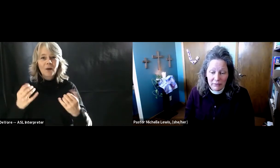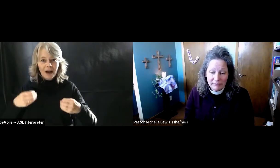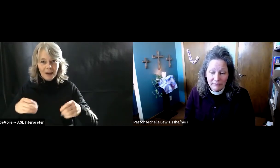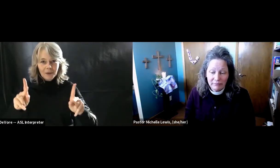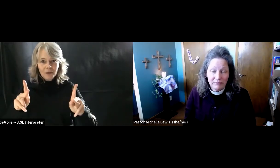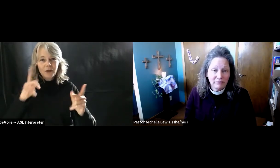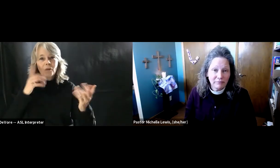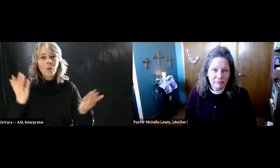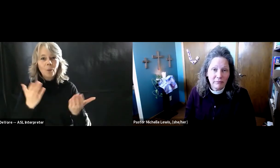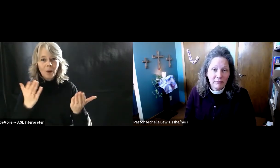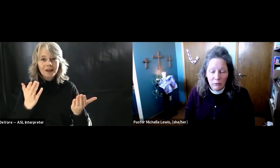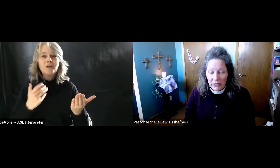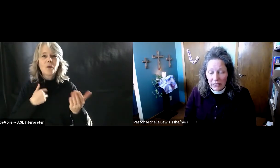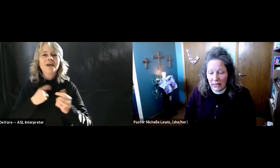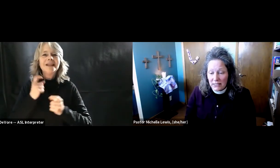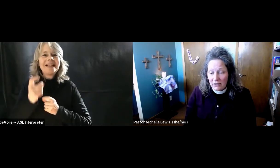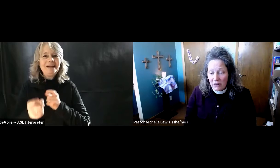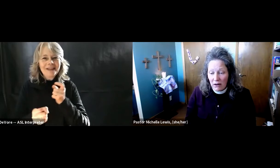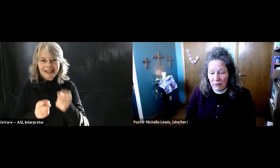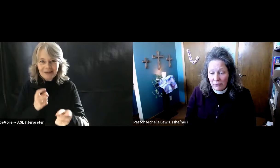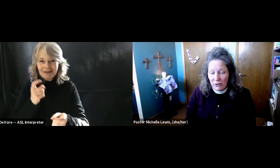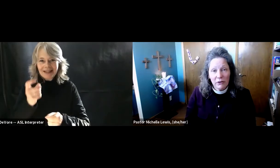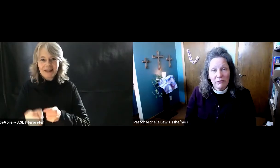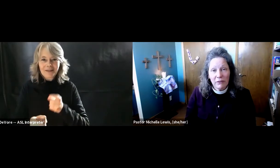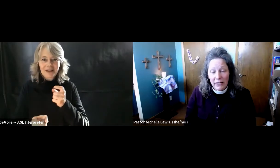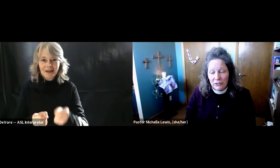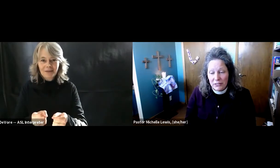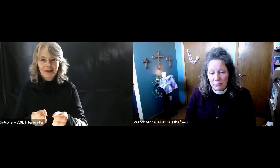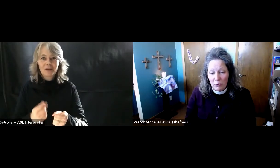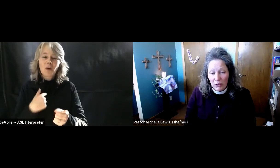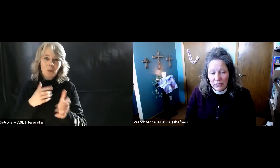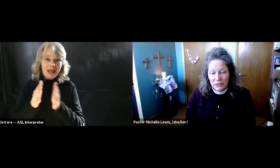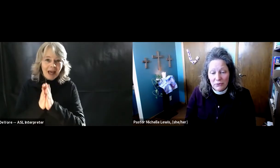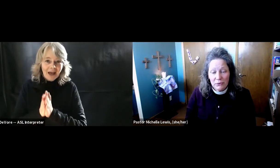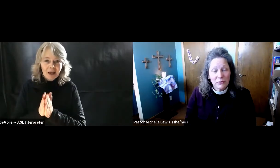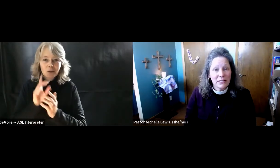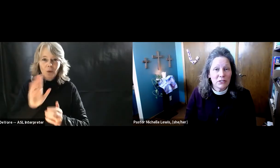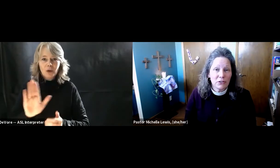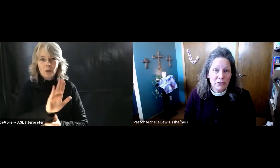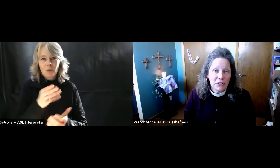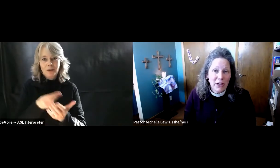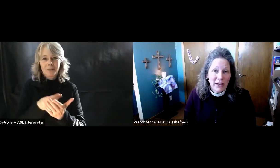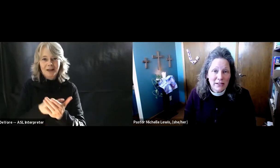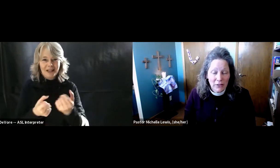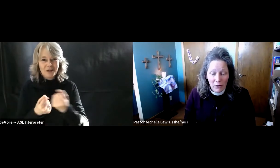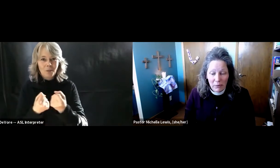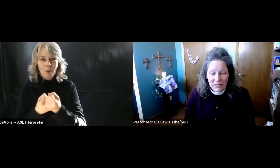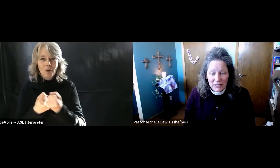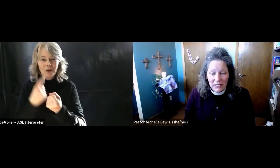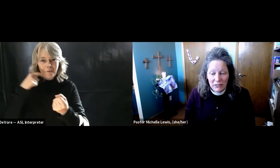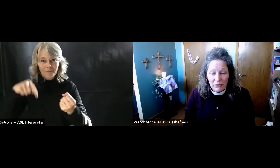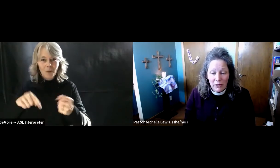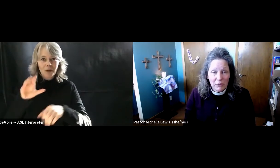giving. We ask for your financial support to this church to help